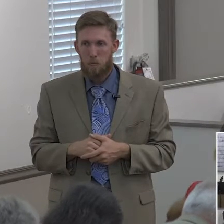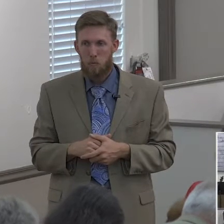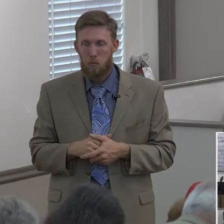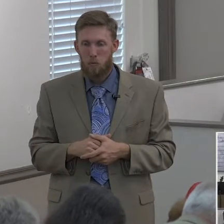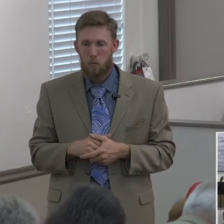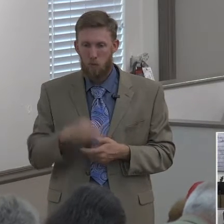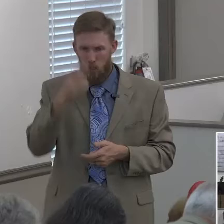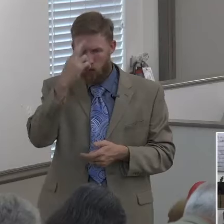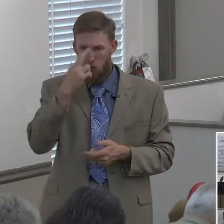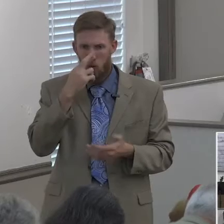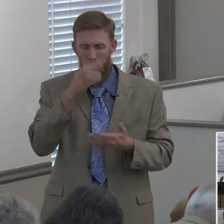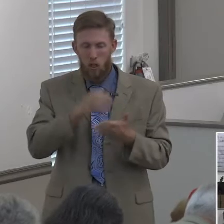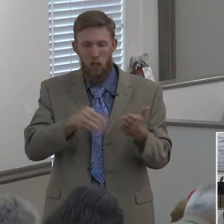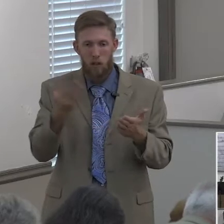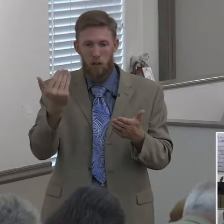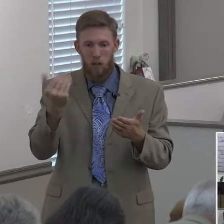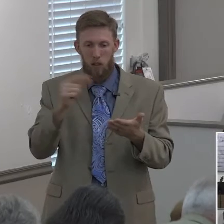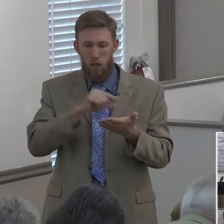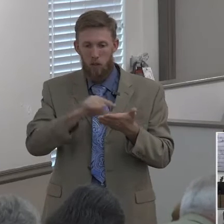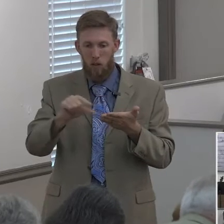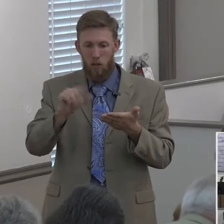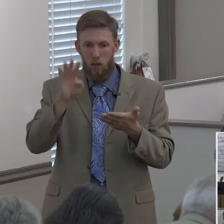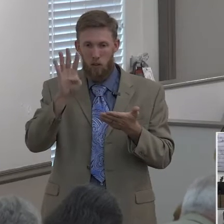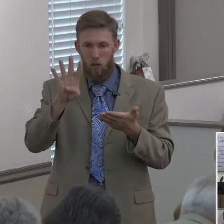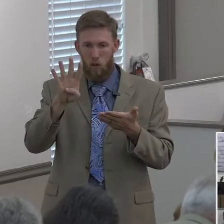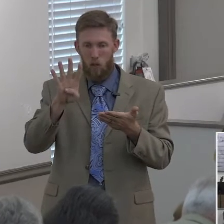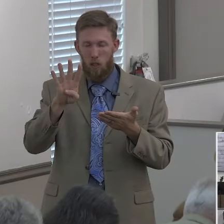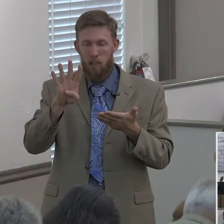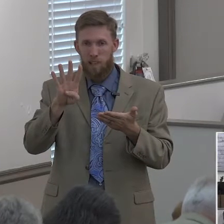And I want to look at verse 4. And then